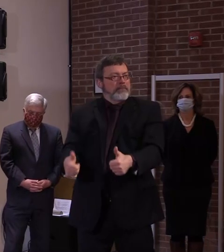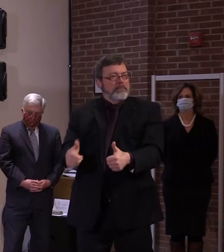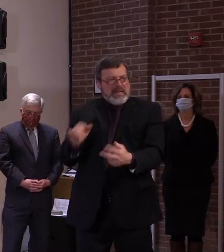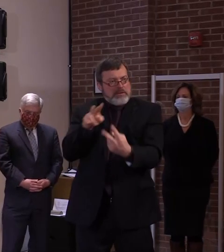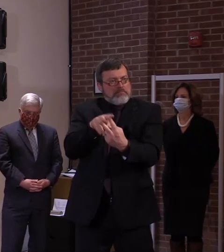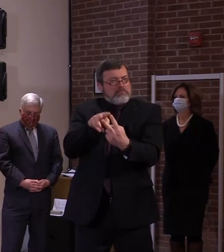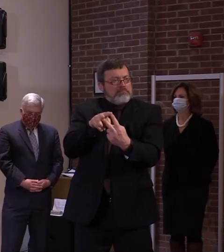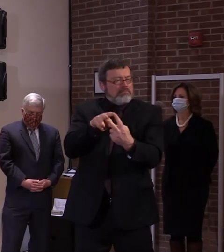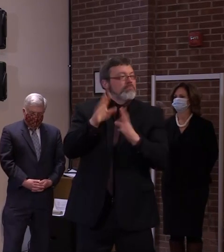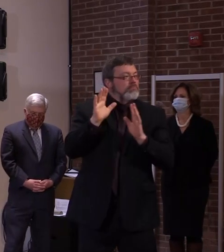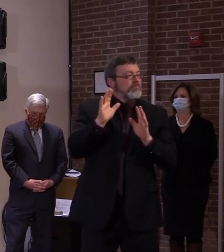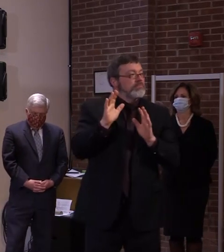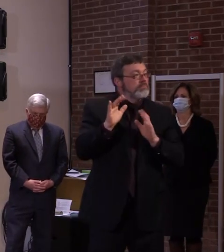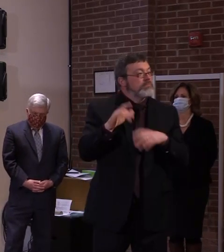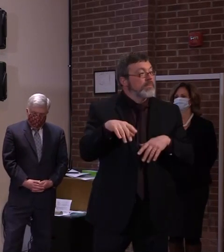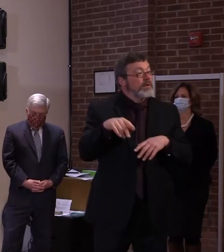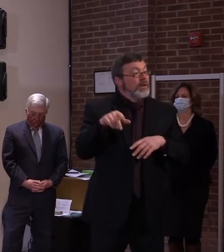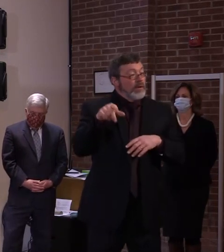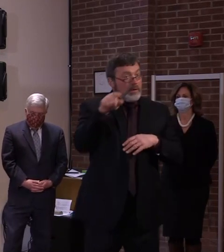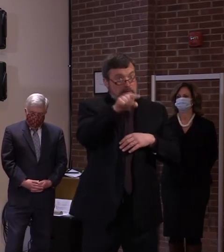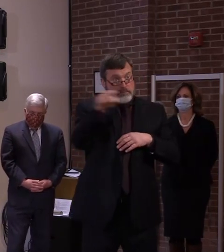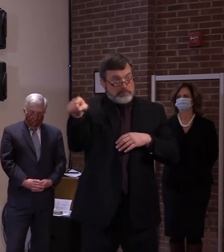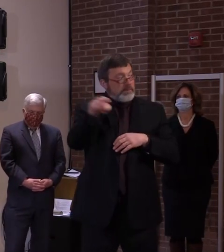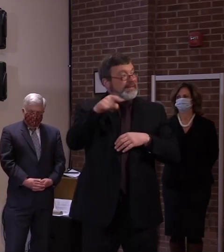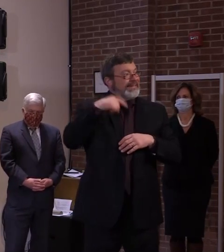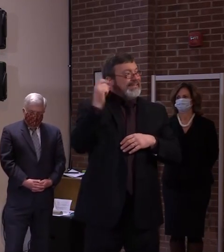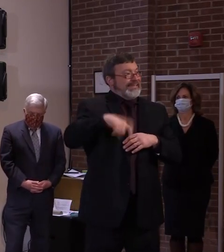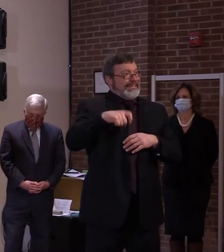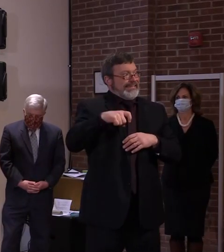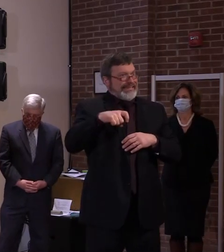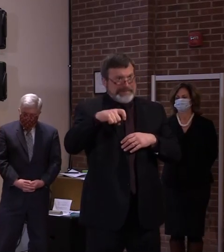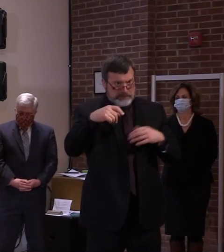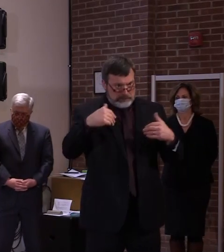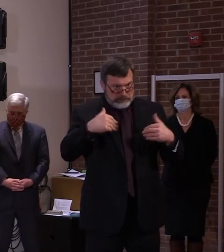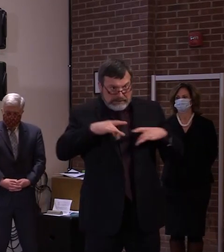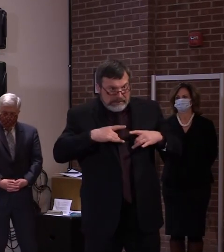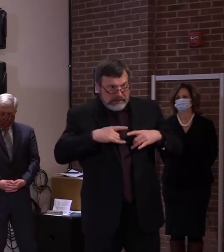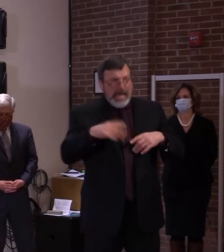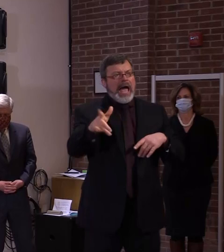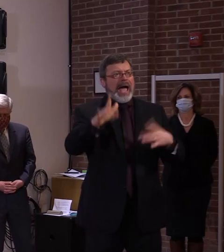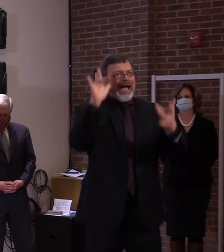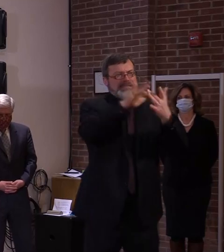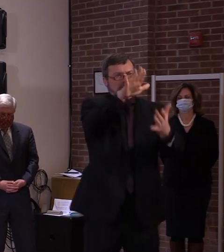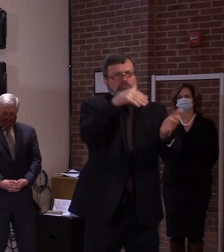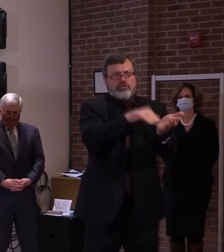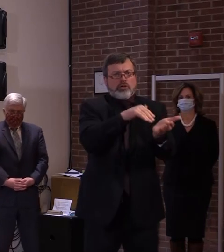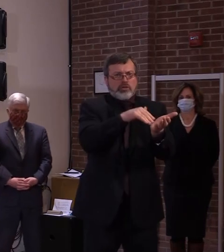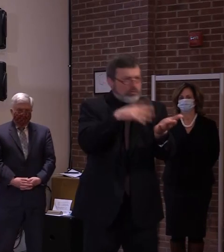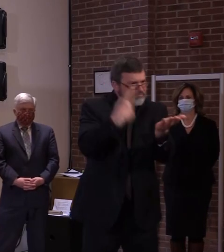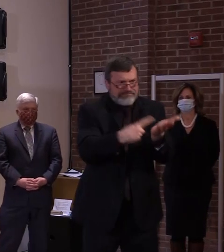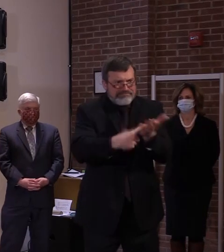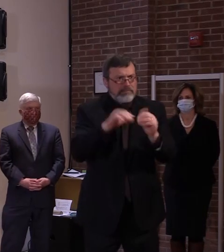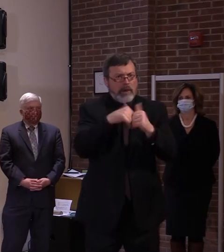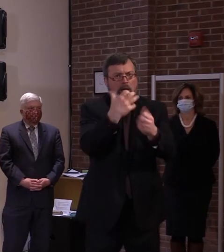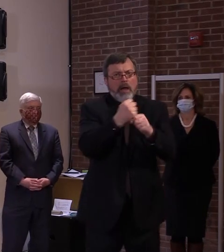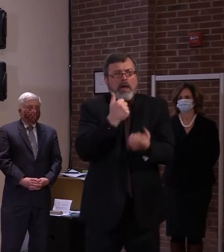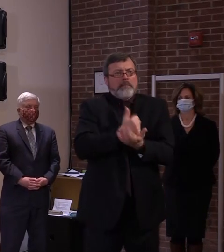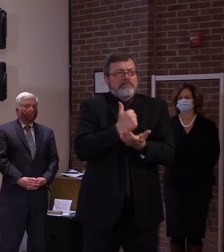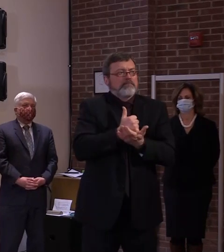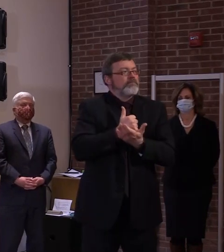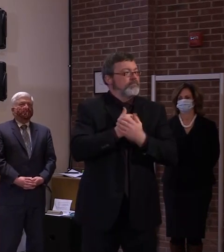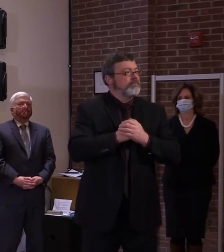reach out to their healthcare provider as soon as they get their result to be referred for an infusion at a treatment